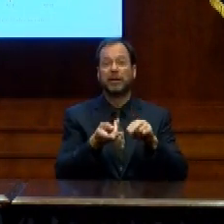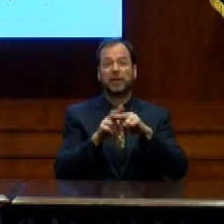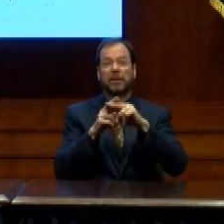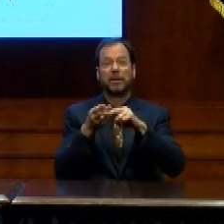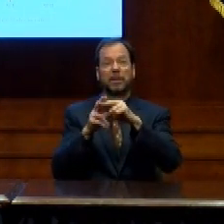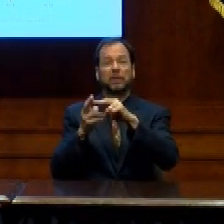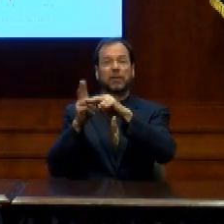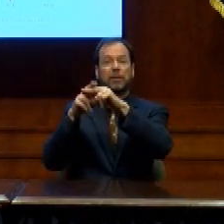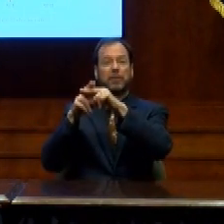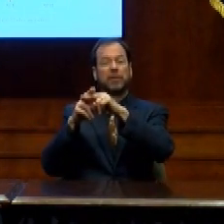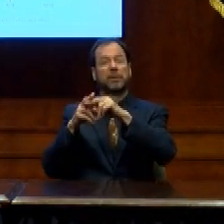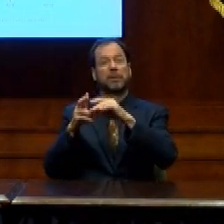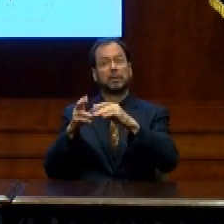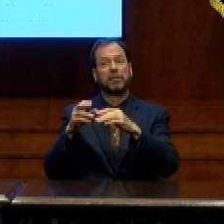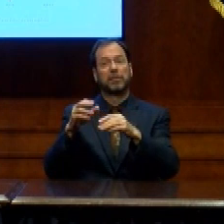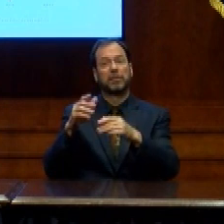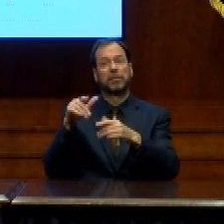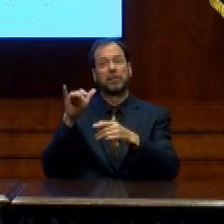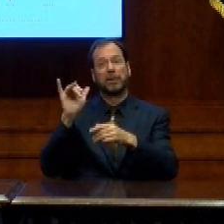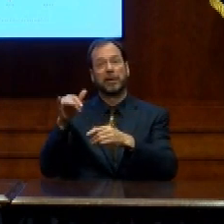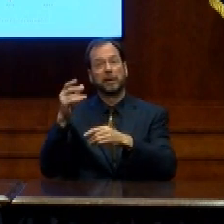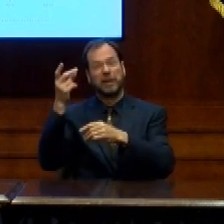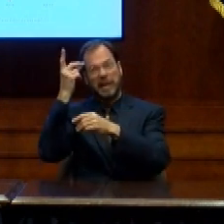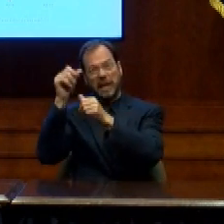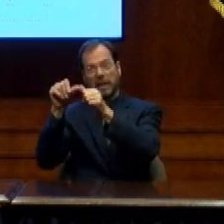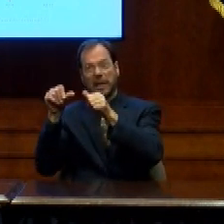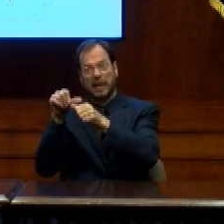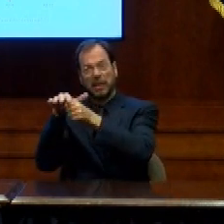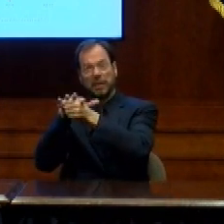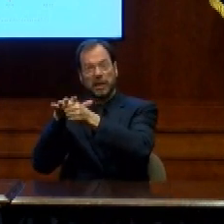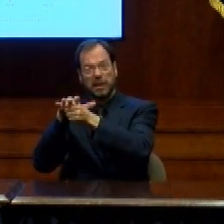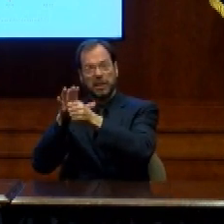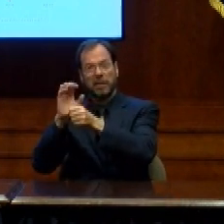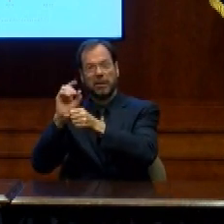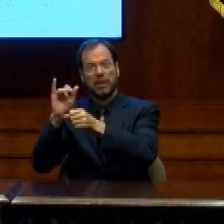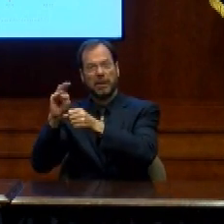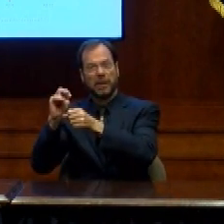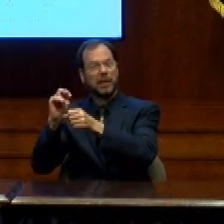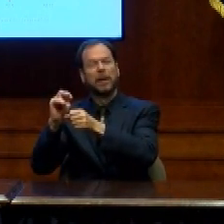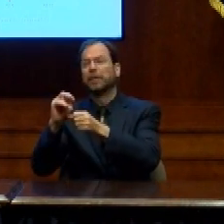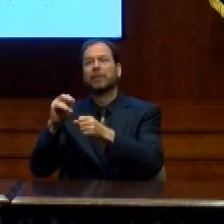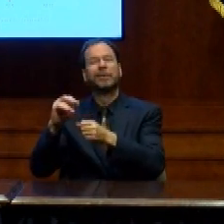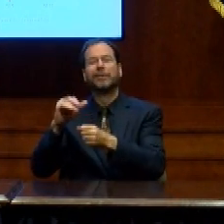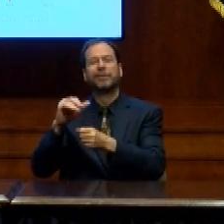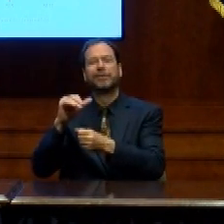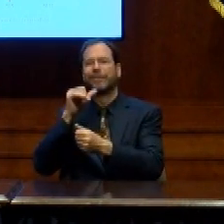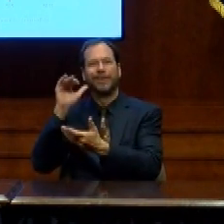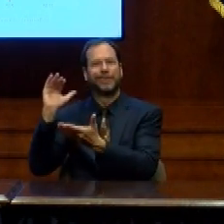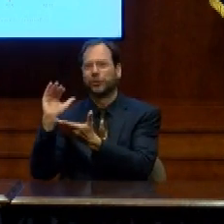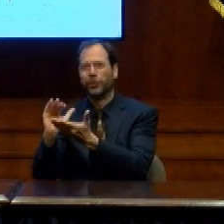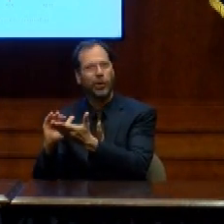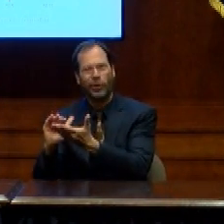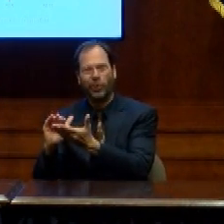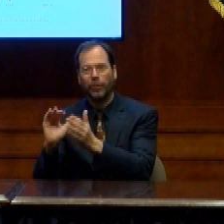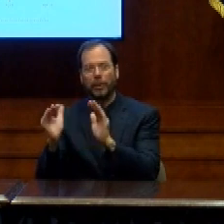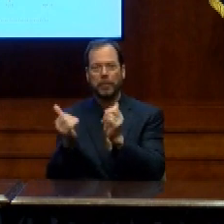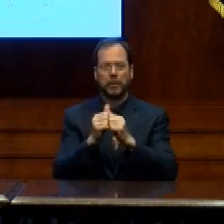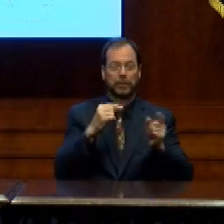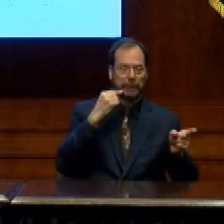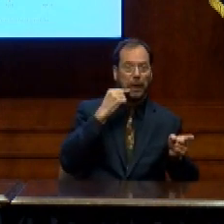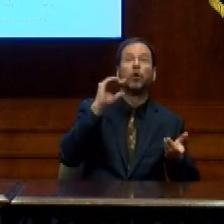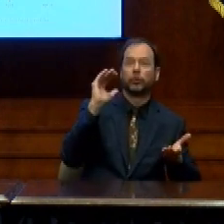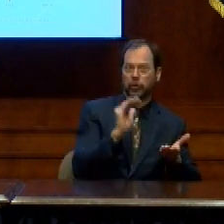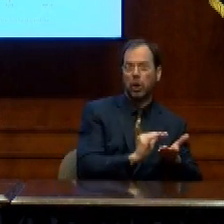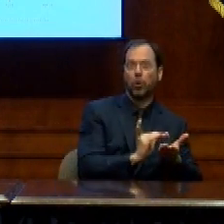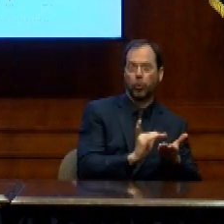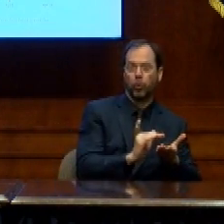of the number of cases in Collin County has not slowed as much as it has in Bexar